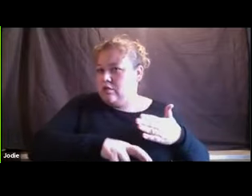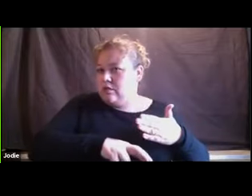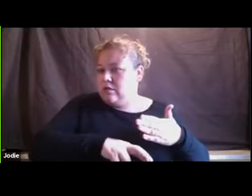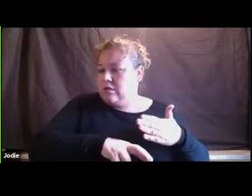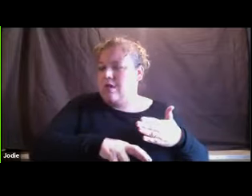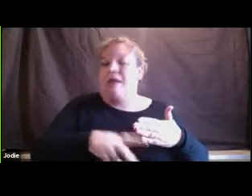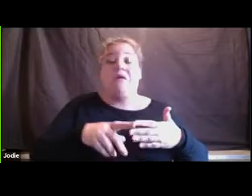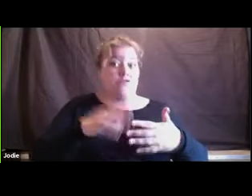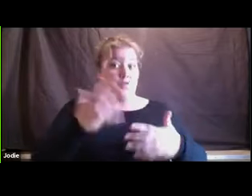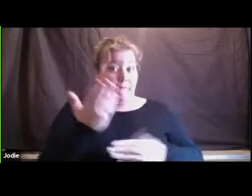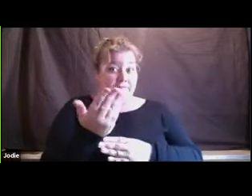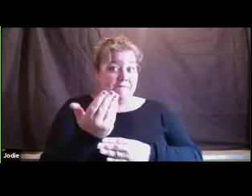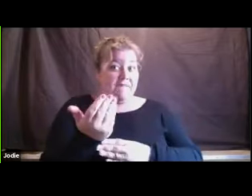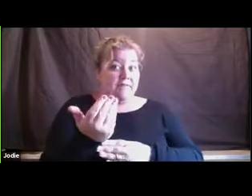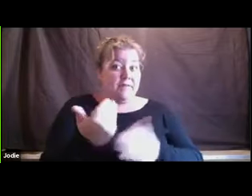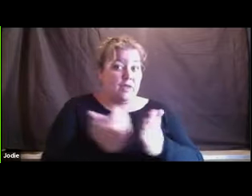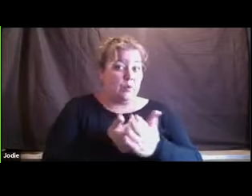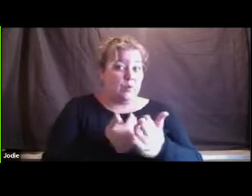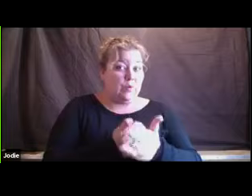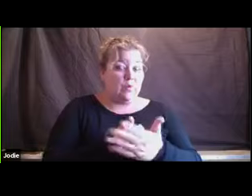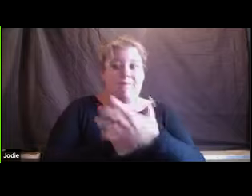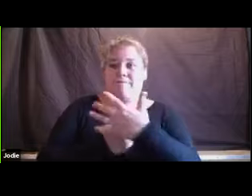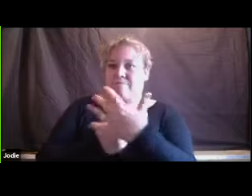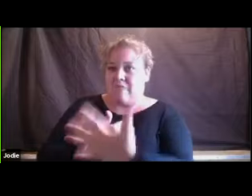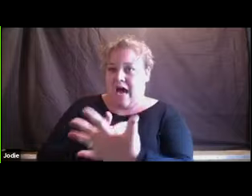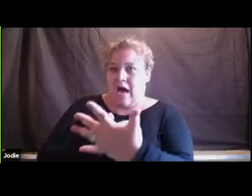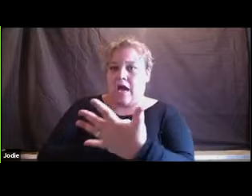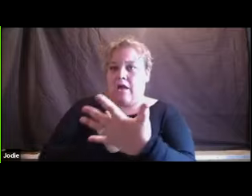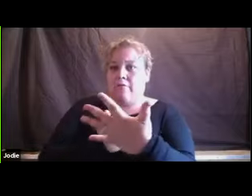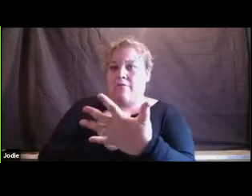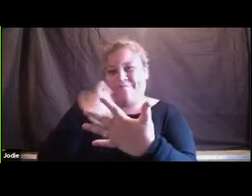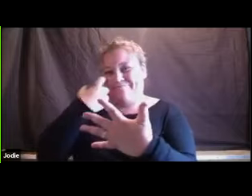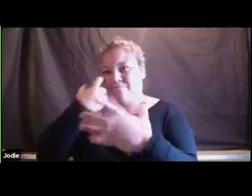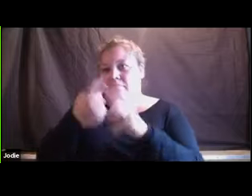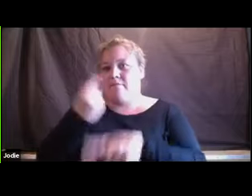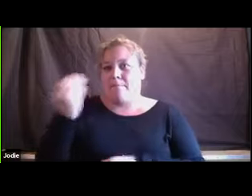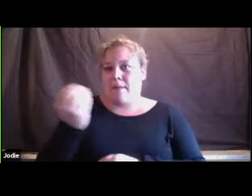5 of them are related to the testing site. And